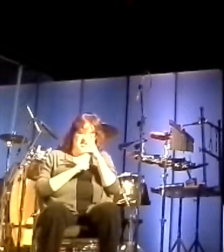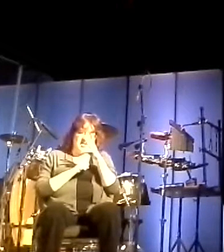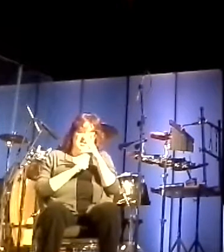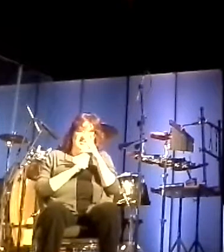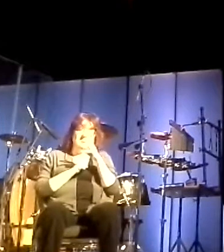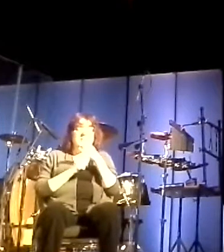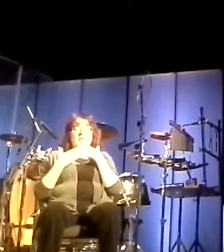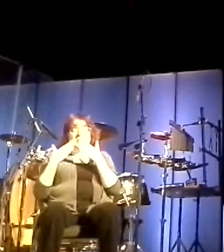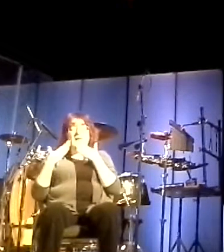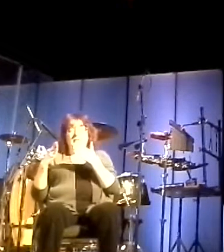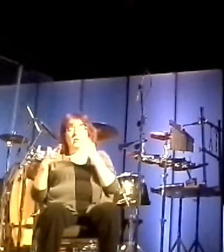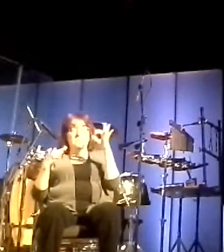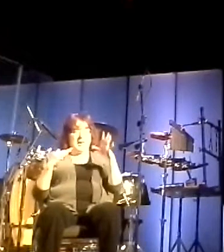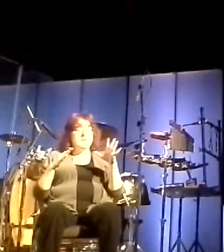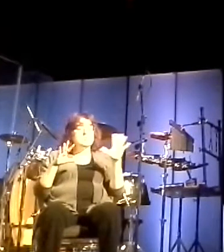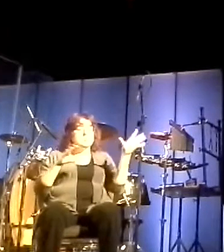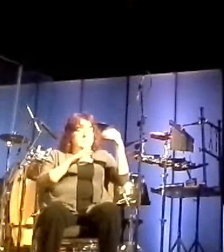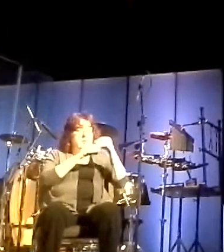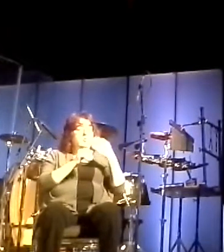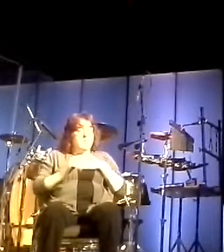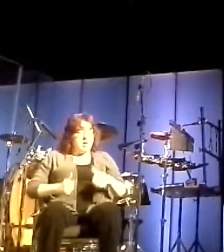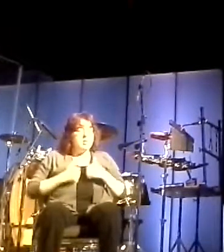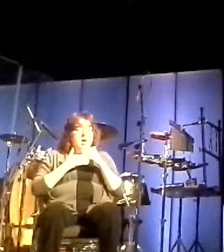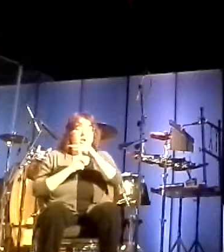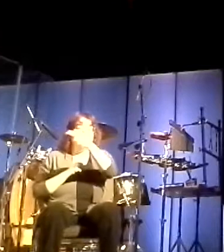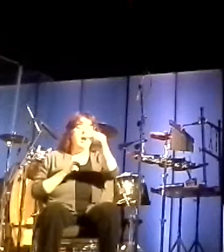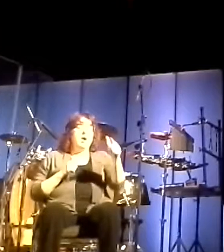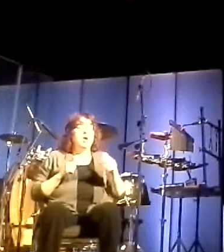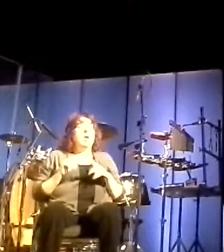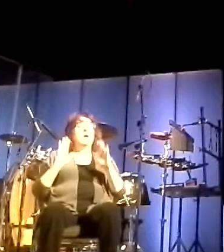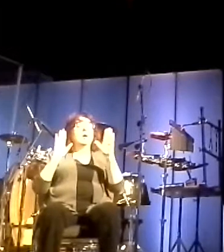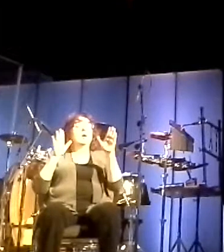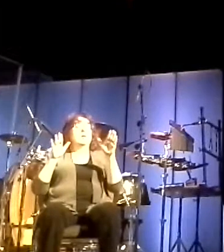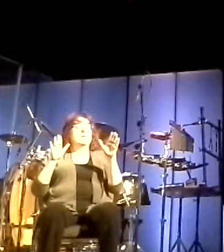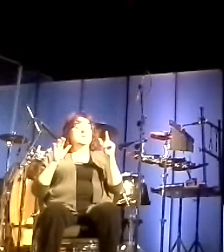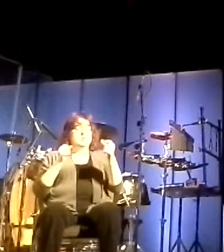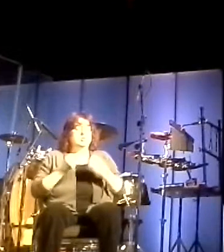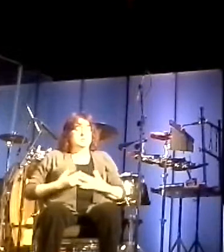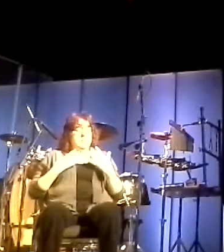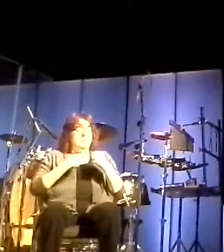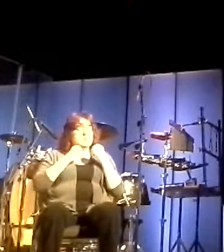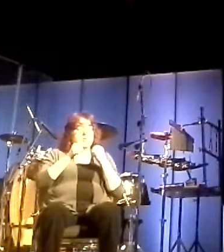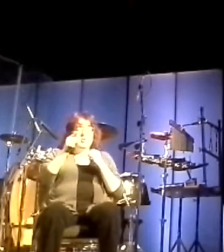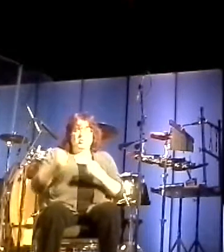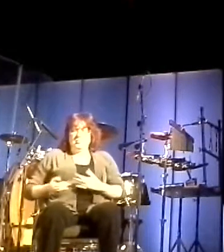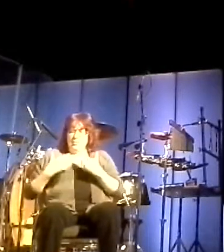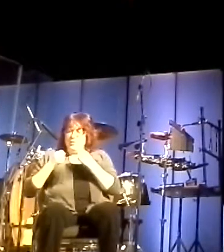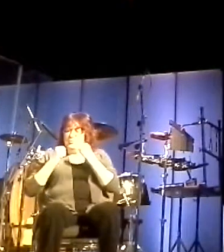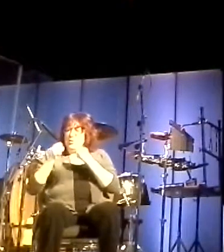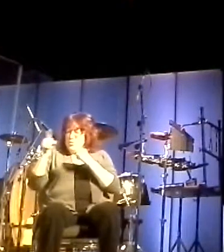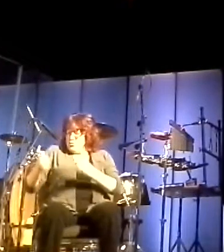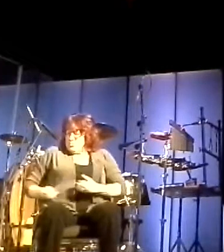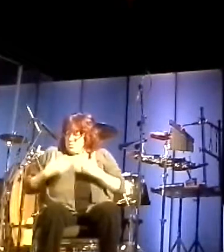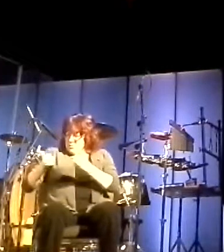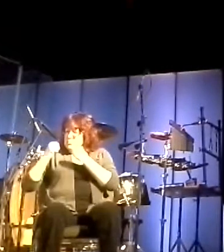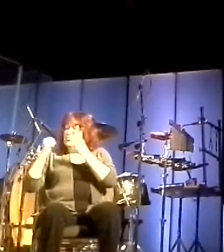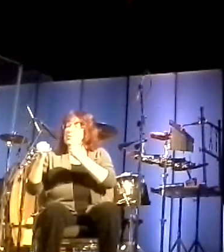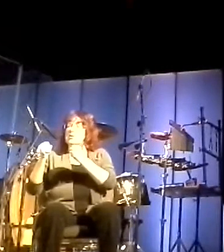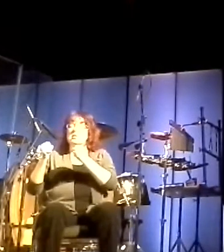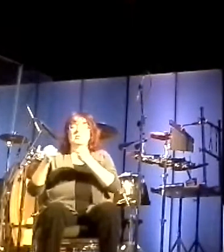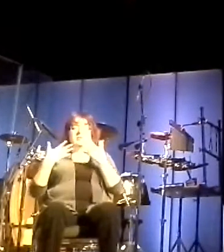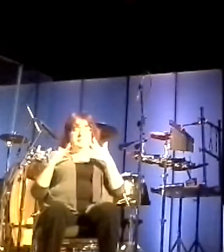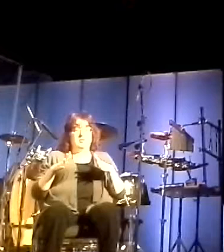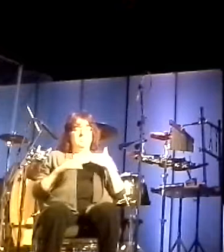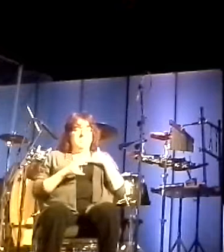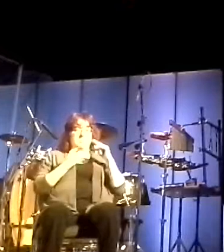how grateful I was that those pastors were in my life. And I went around the table and just said, you know, here's how you strengthen me, here's how you strengthen me, here's how you strengthen me. When I got